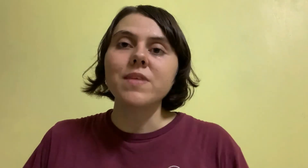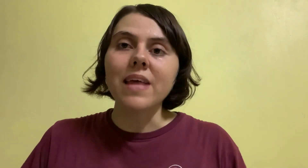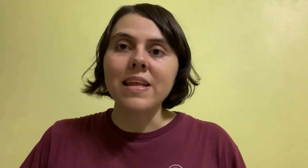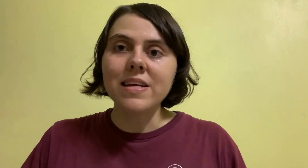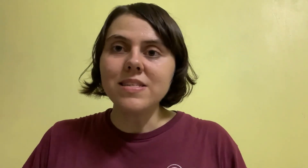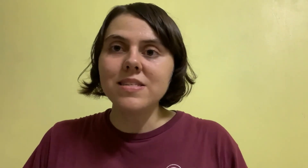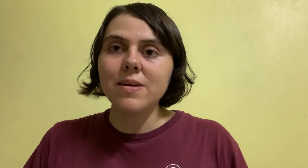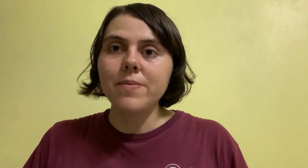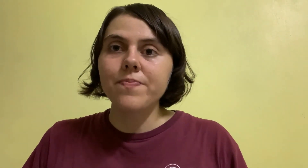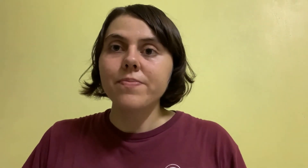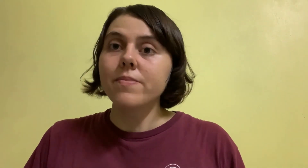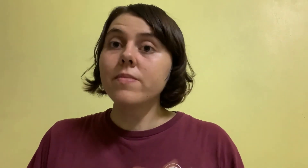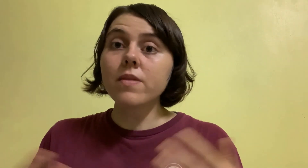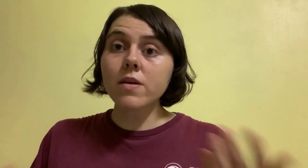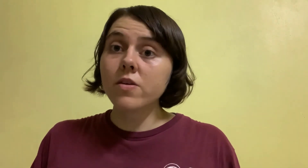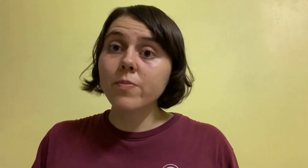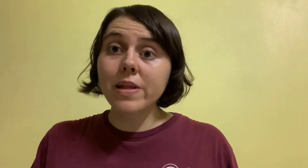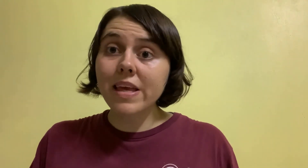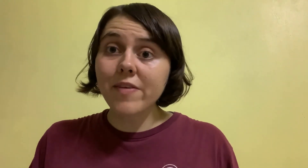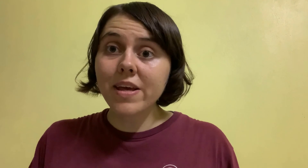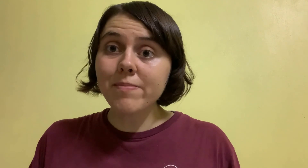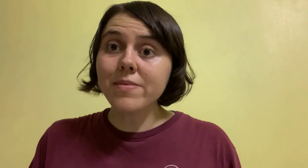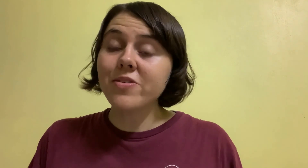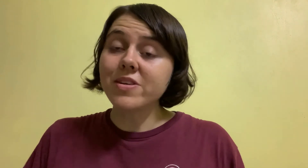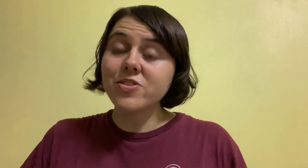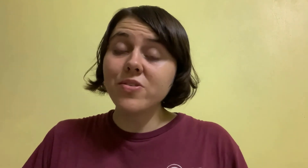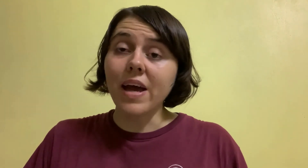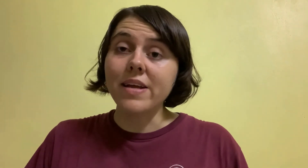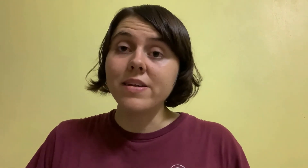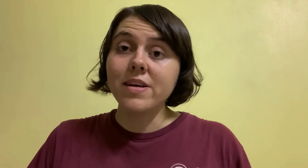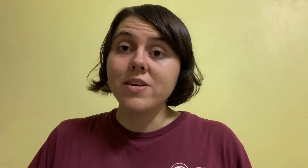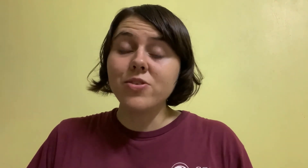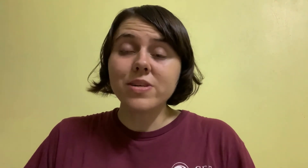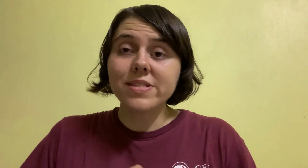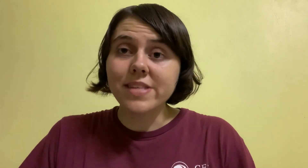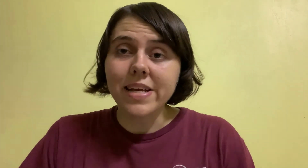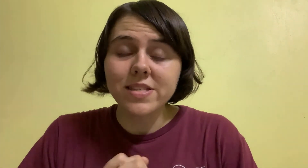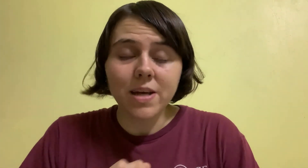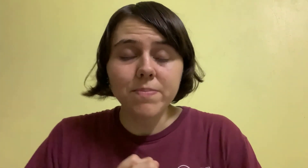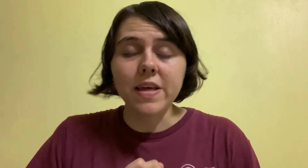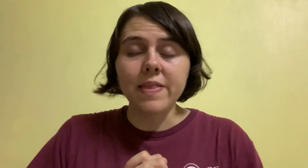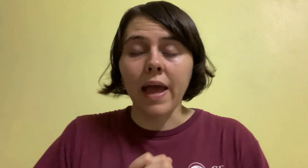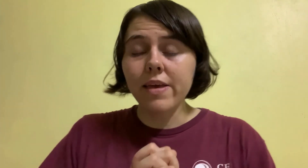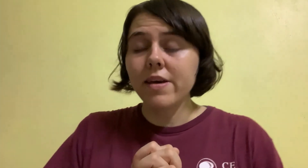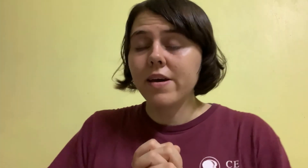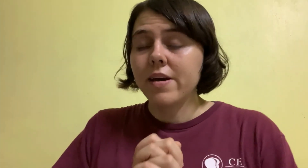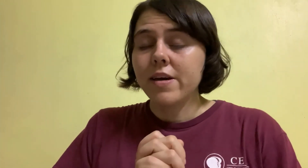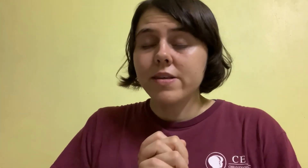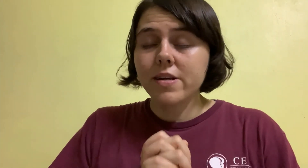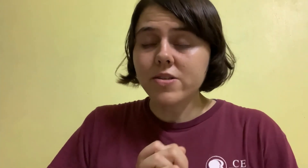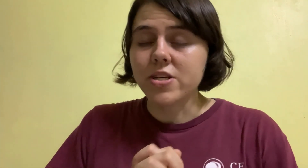like this, to believe in him, you can do that. You can say something like, Dear